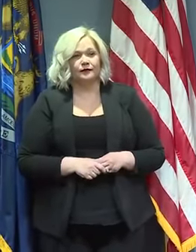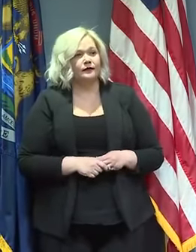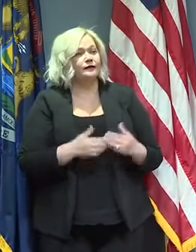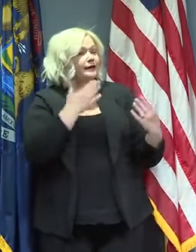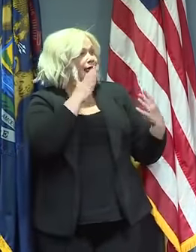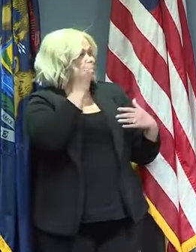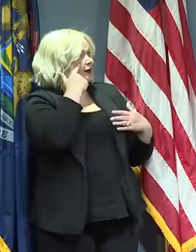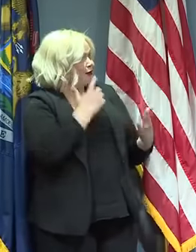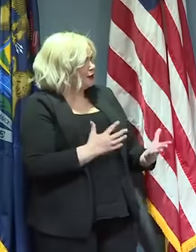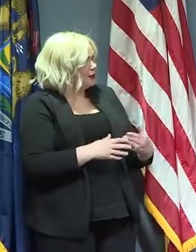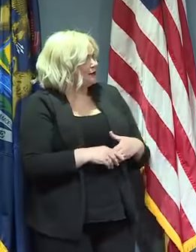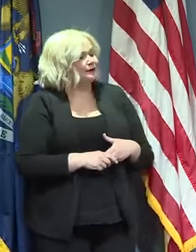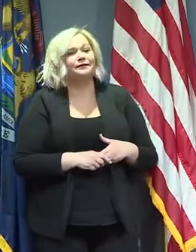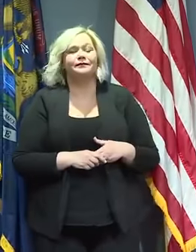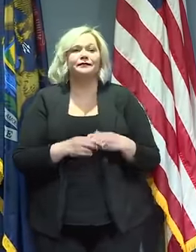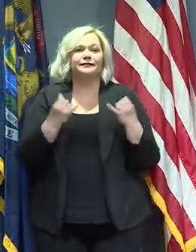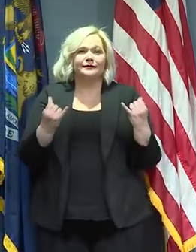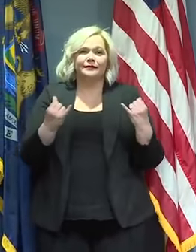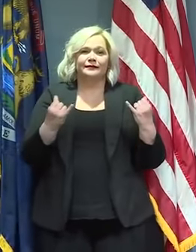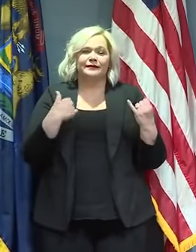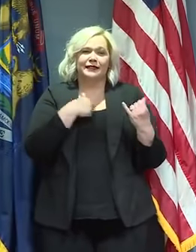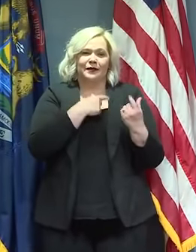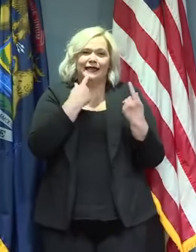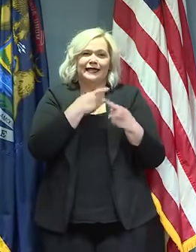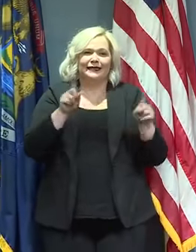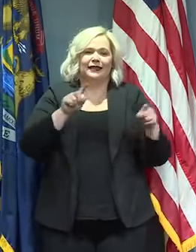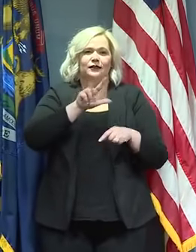Thank you, Governor. Today, we announced